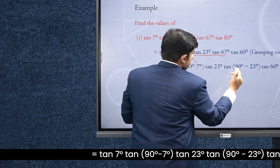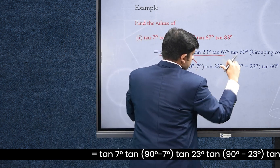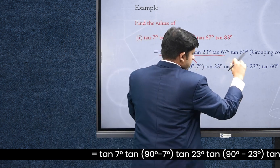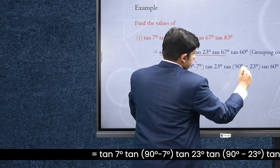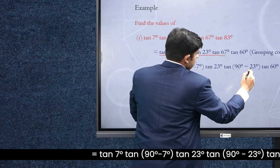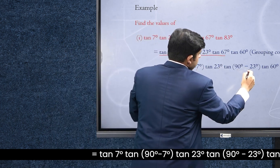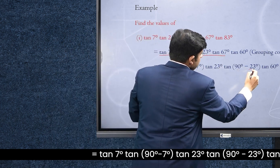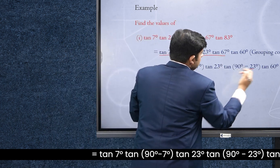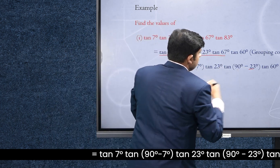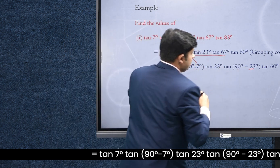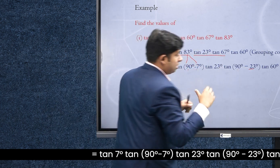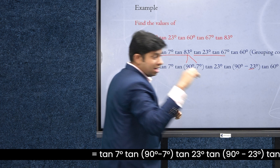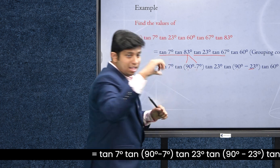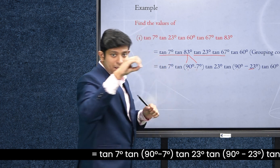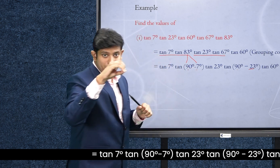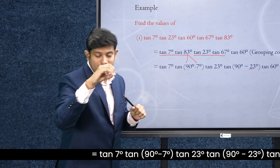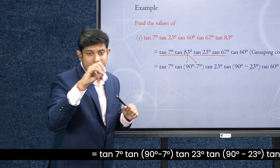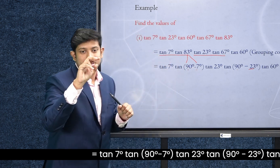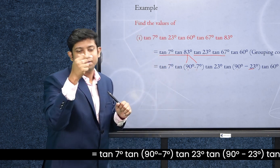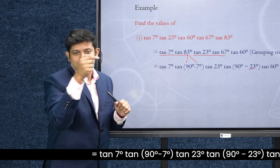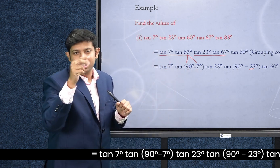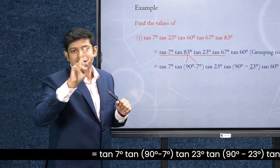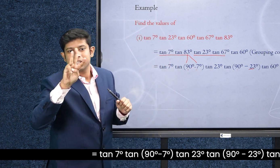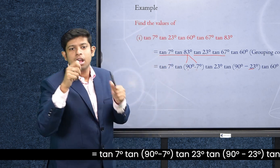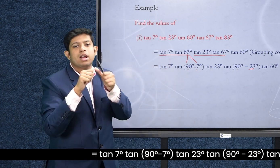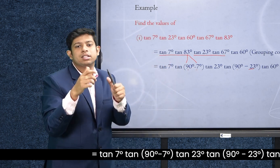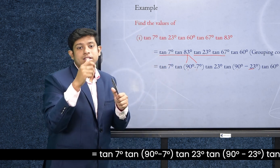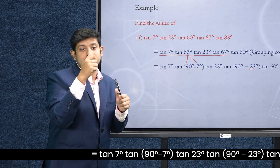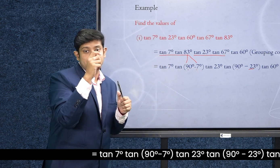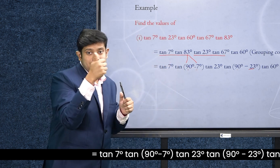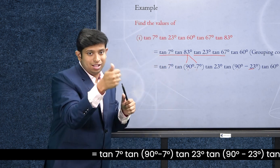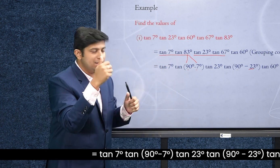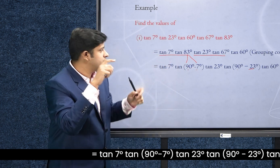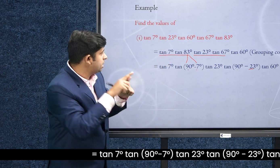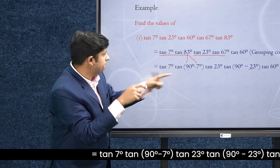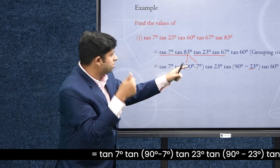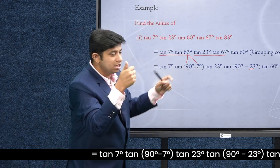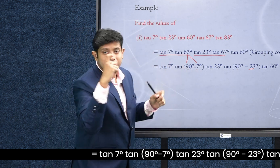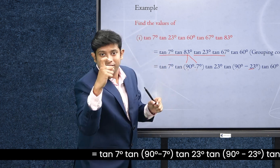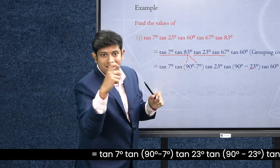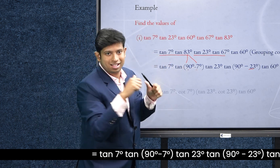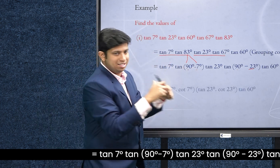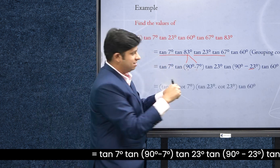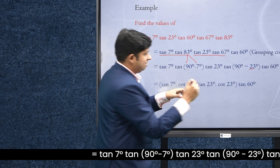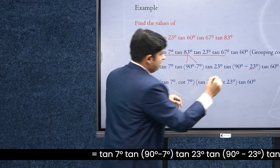tan 23 degrees into tan 90 degrees minus 23 degrees into tan 60 degrees.